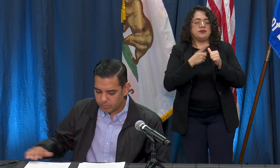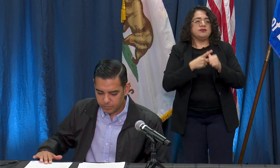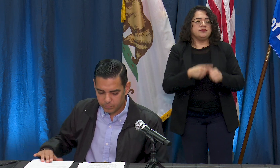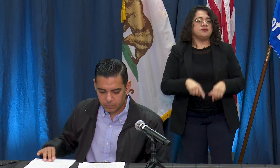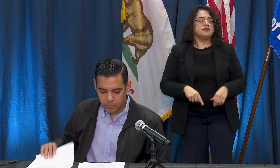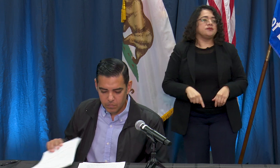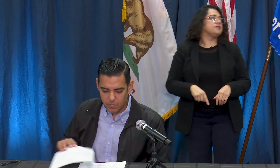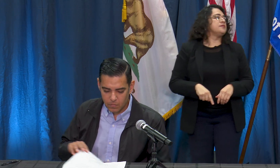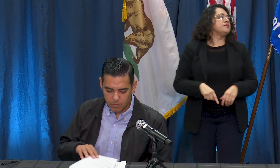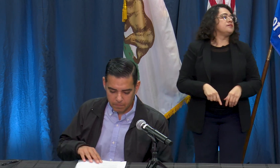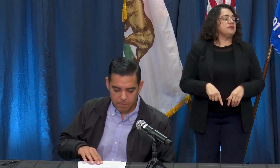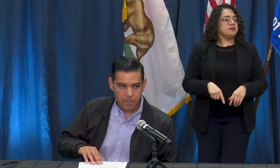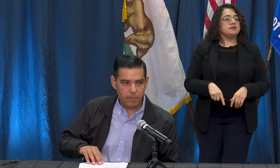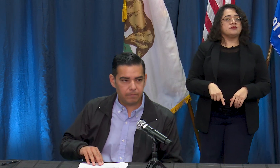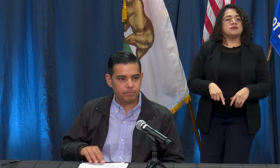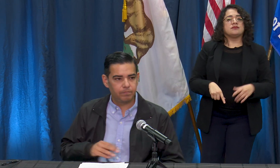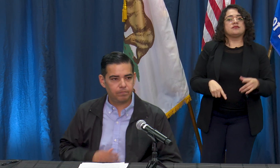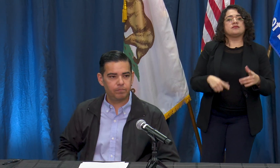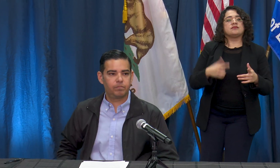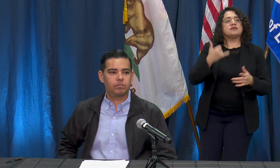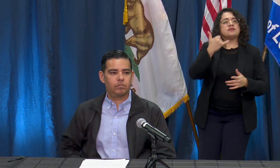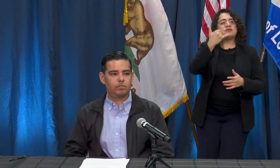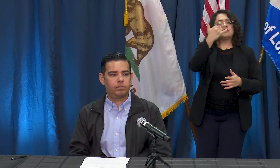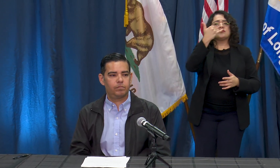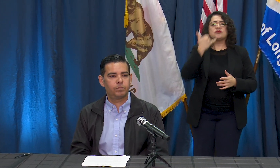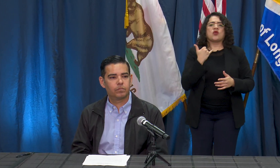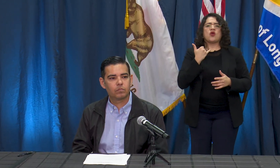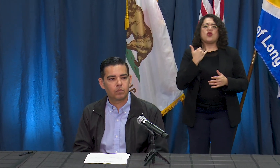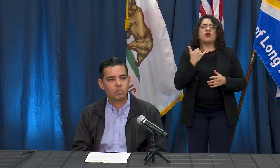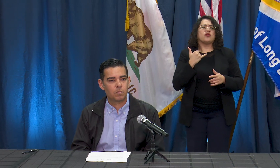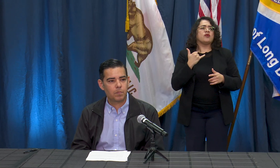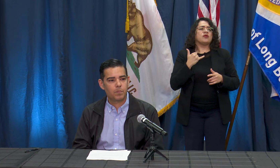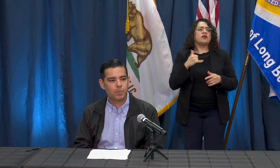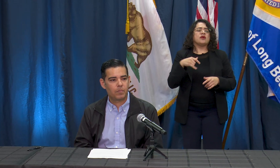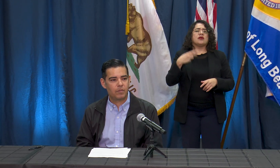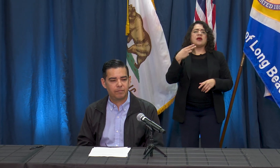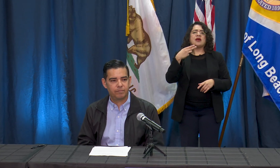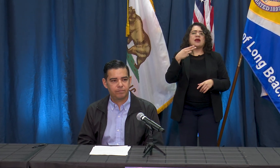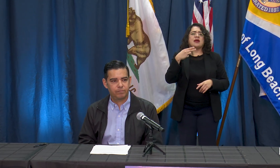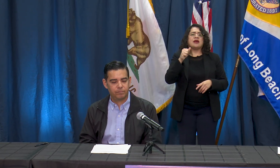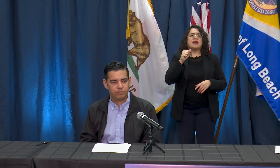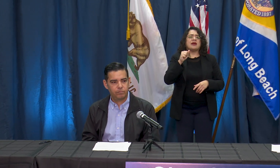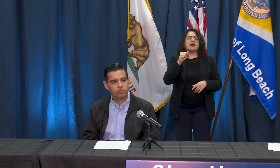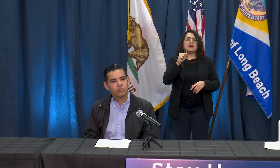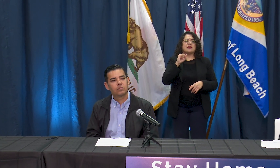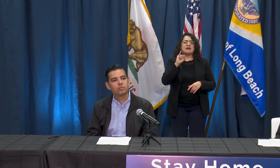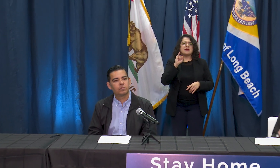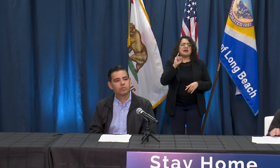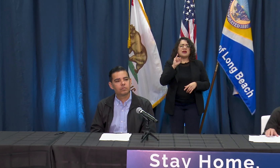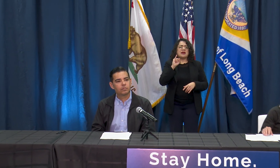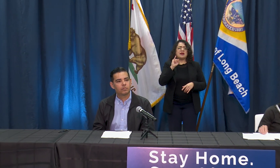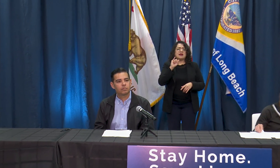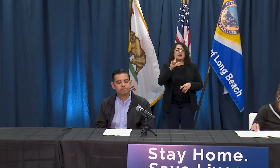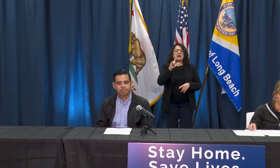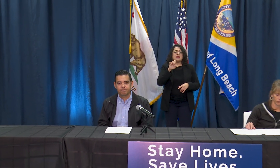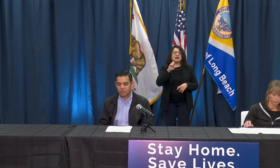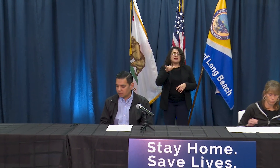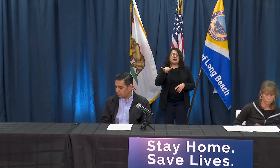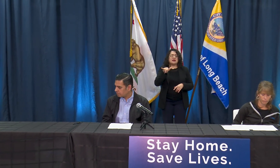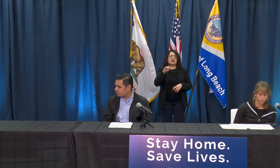we're going to be taking live call-in questions. Our first call is from Haley Munguia from SoCal News